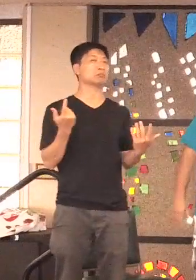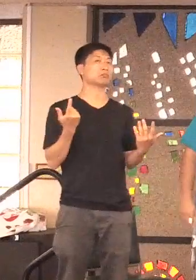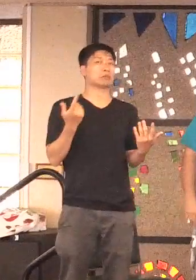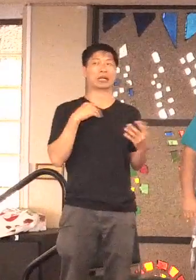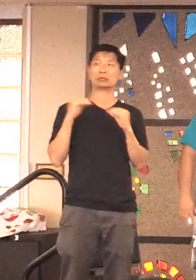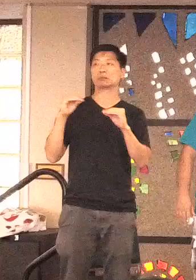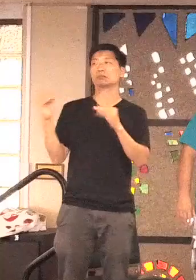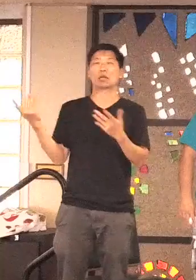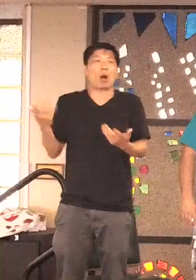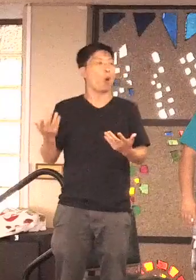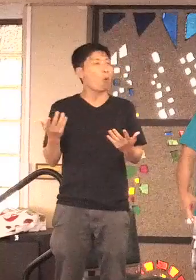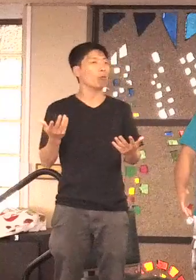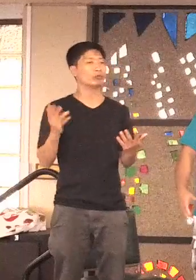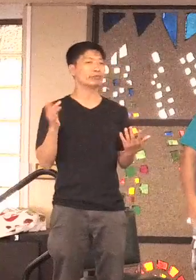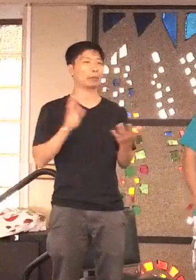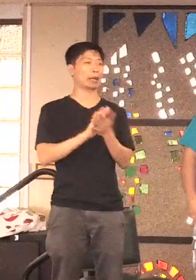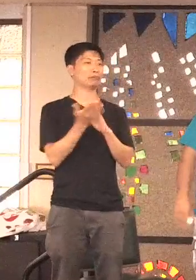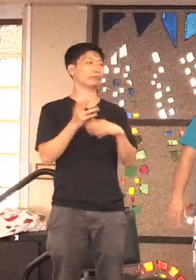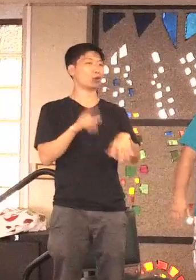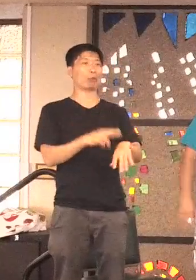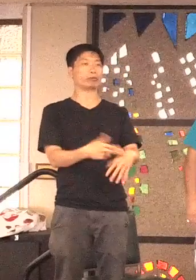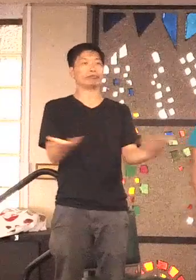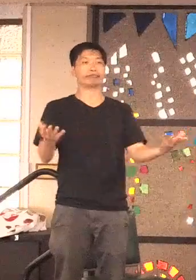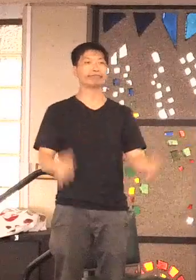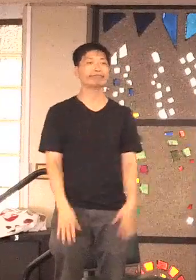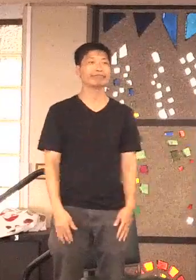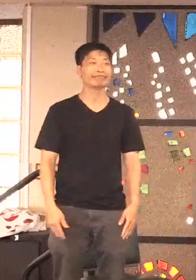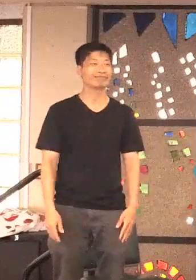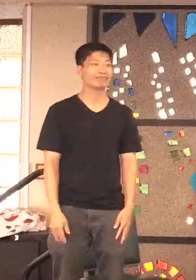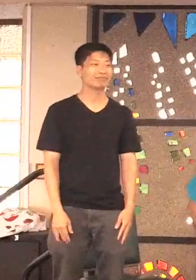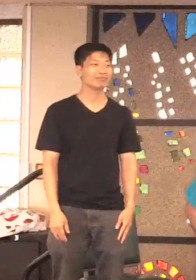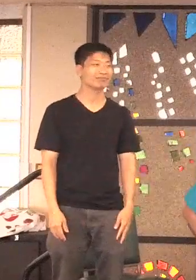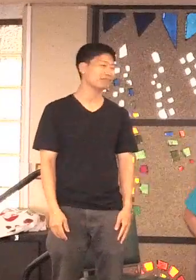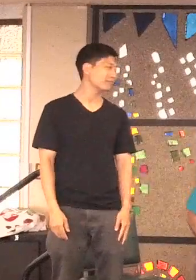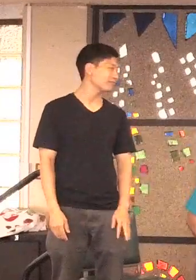anymore. So, that's been my experience. Thank